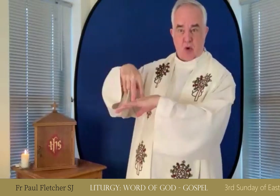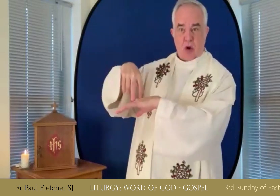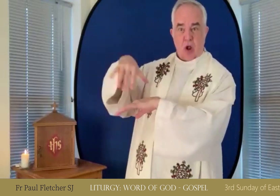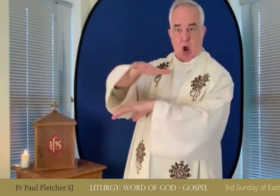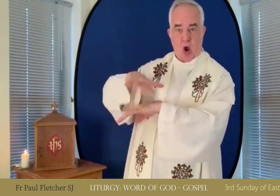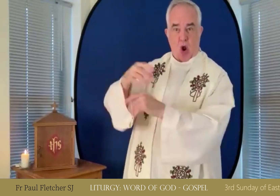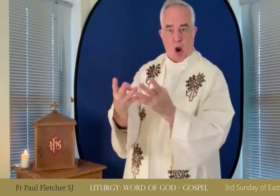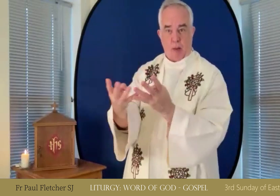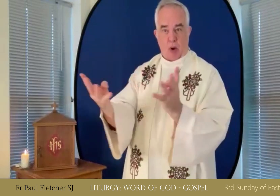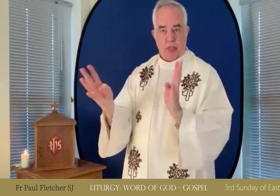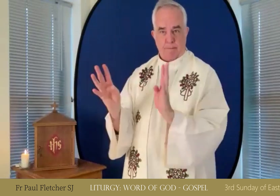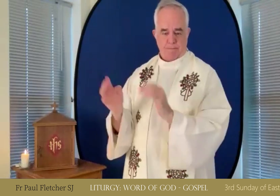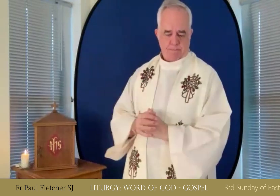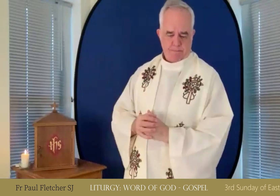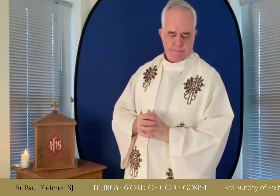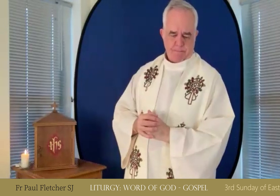stood among them.